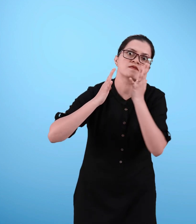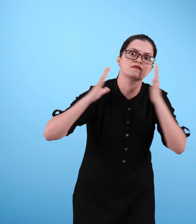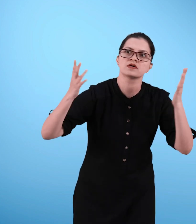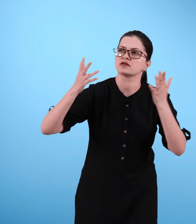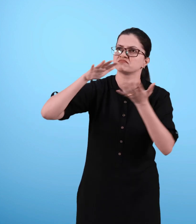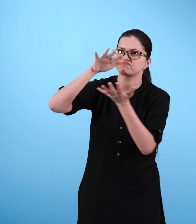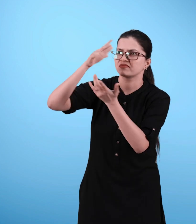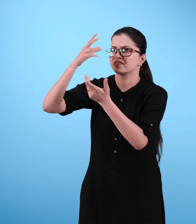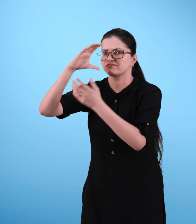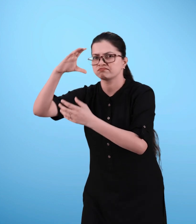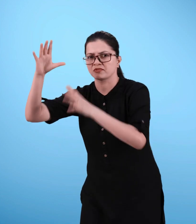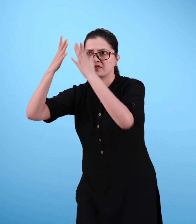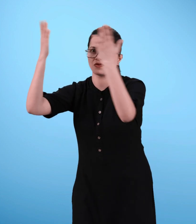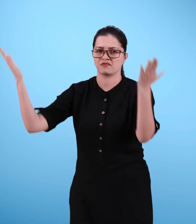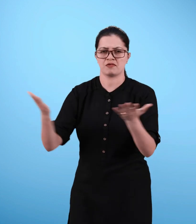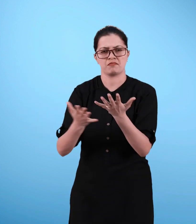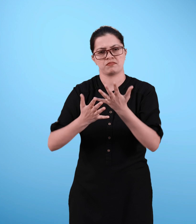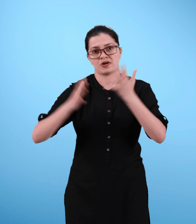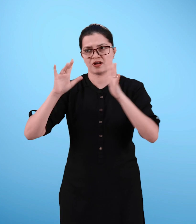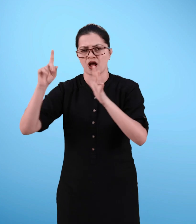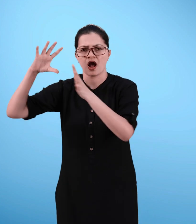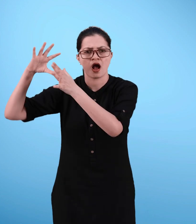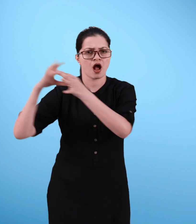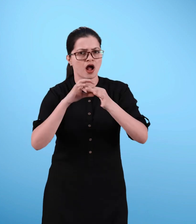Start. with the help of spinning machines.